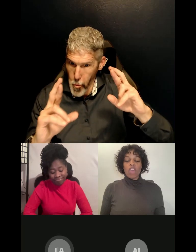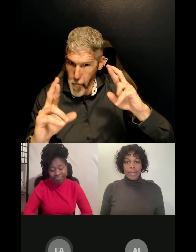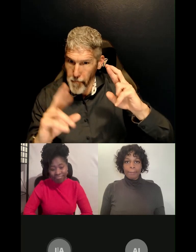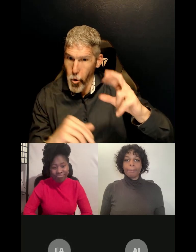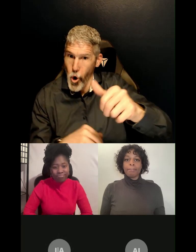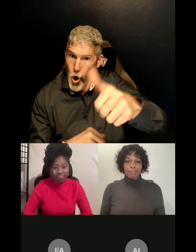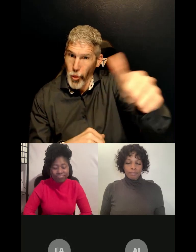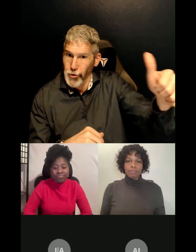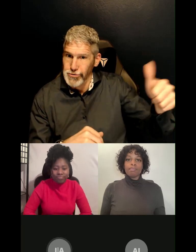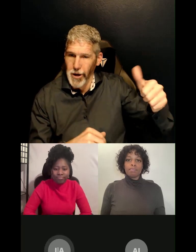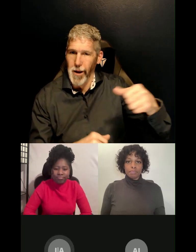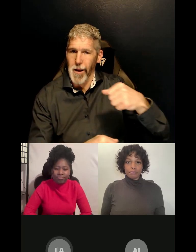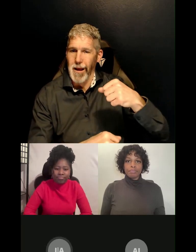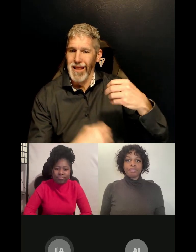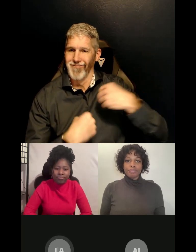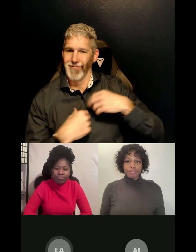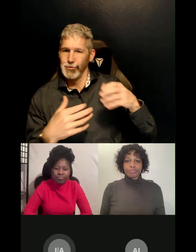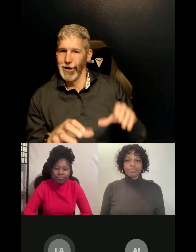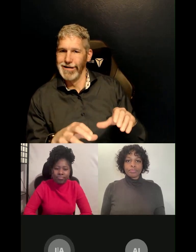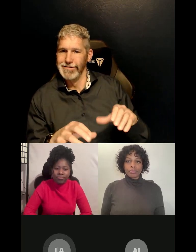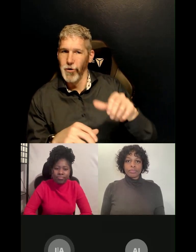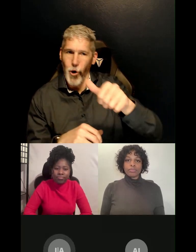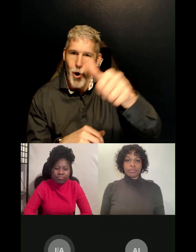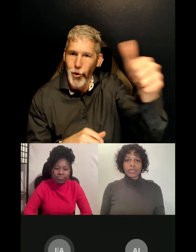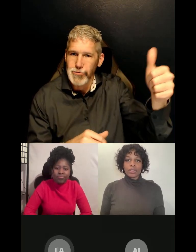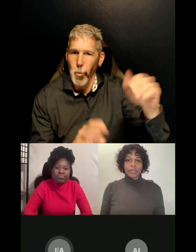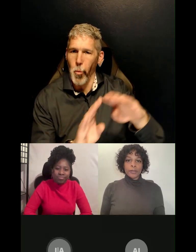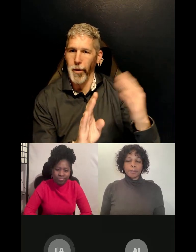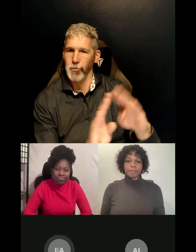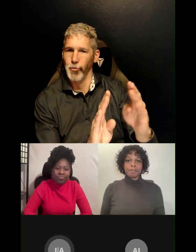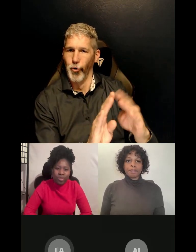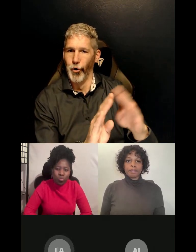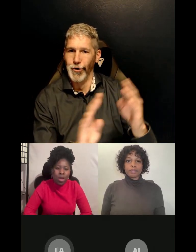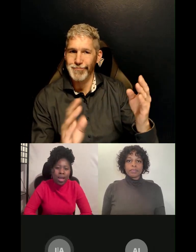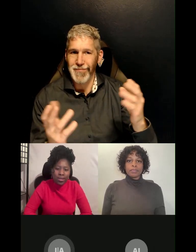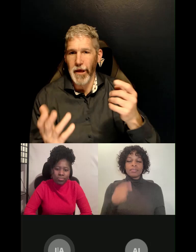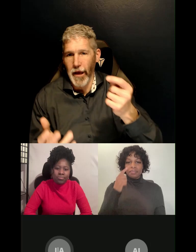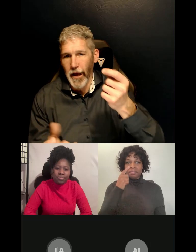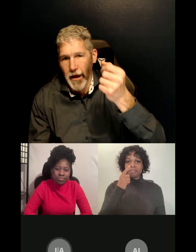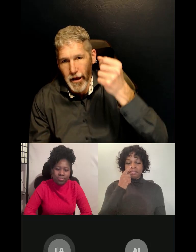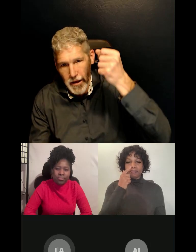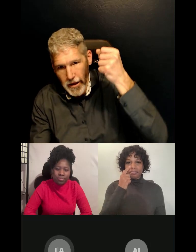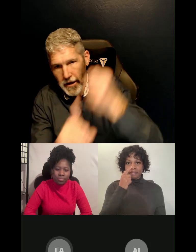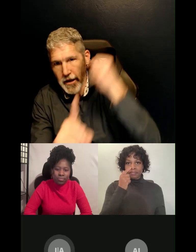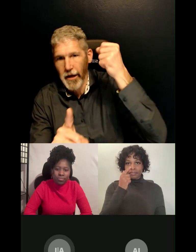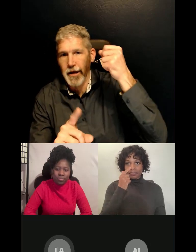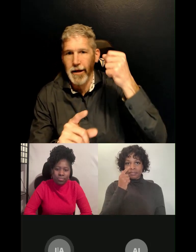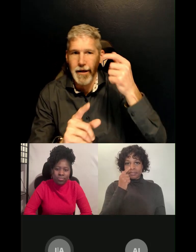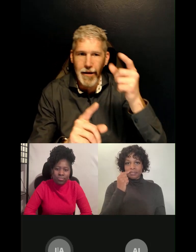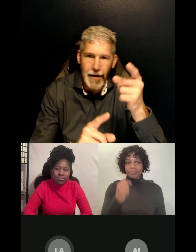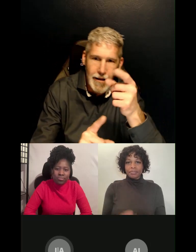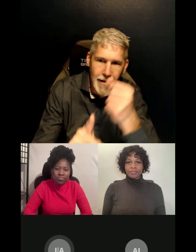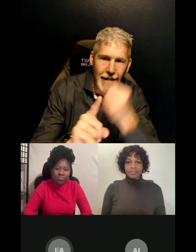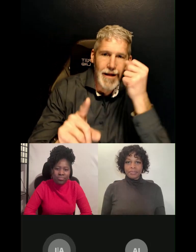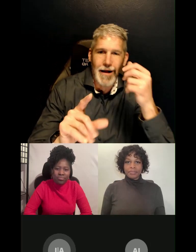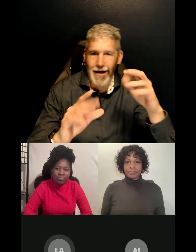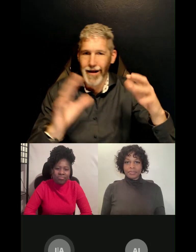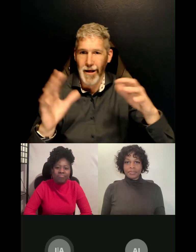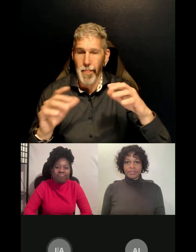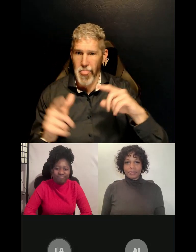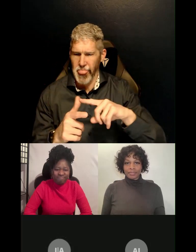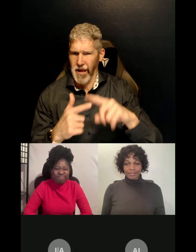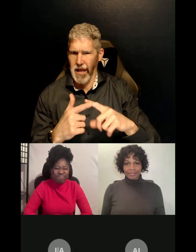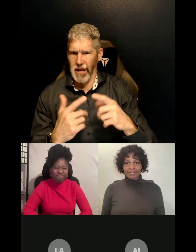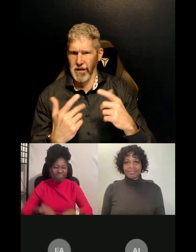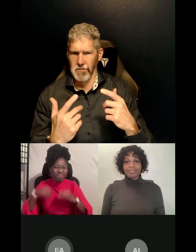take the lead. We've been hoping others are given the chance. We hope others open the door for us. And then